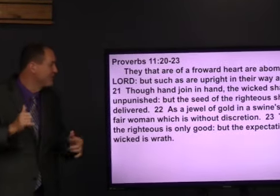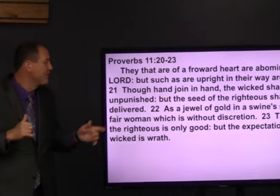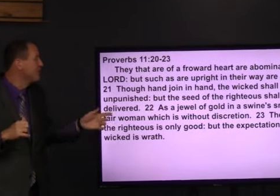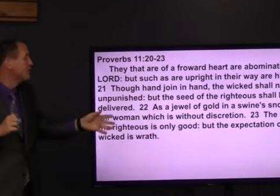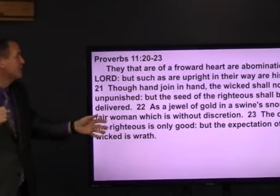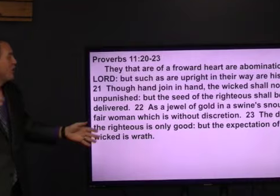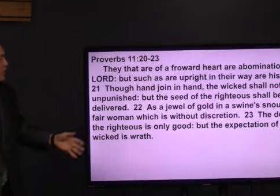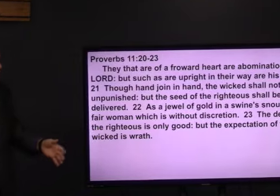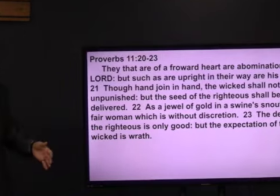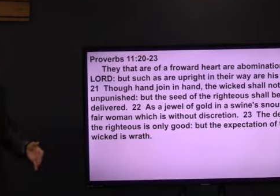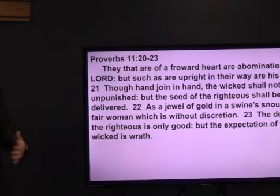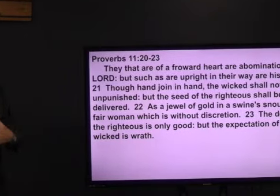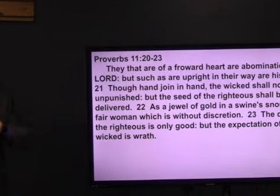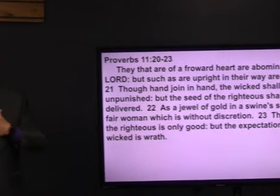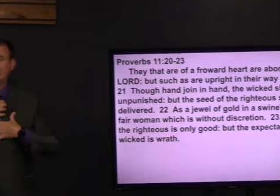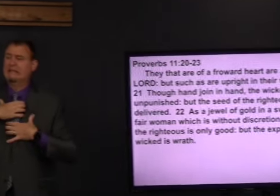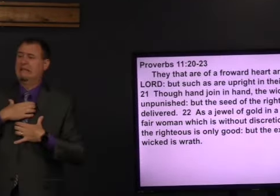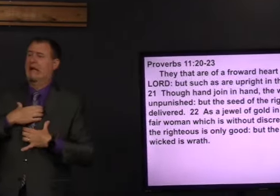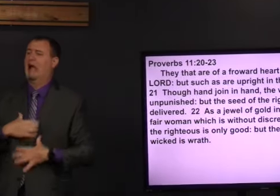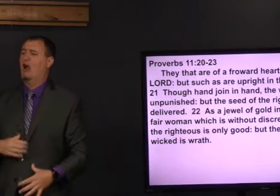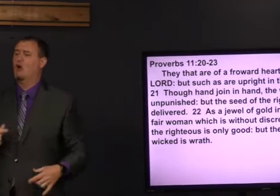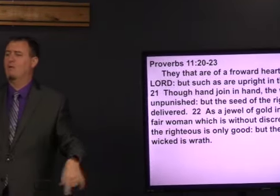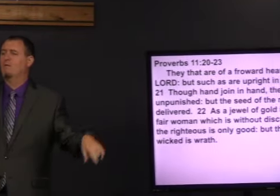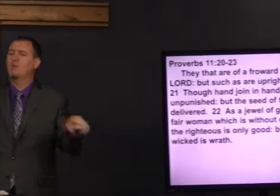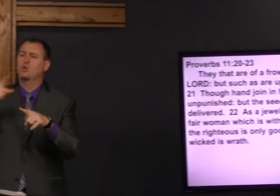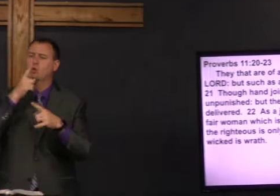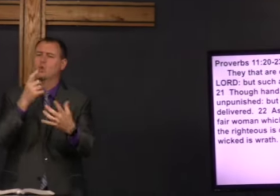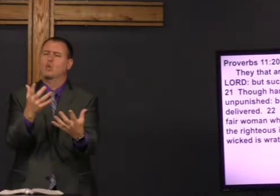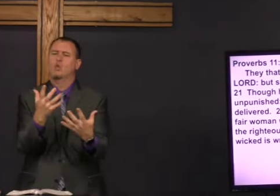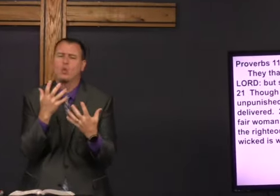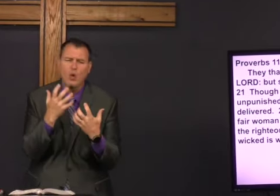People are more comfortable that way. So the desire